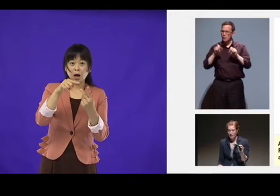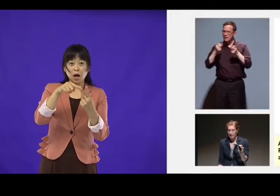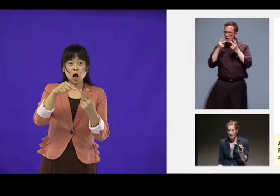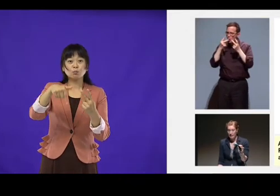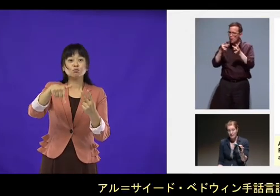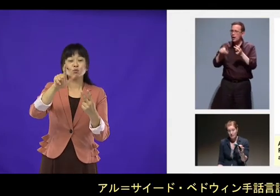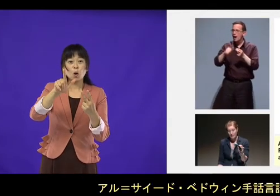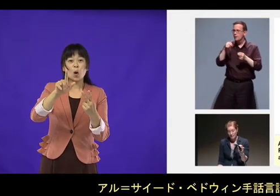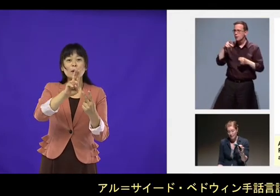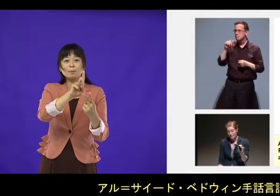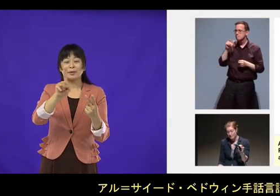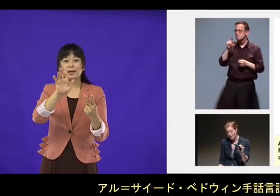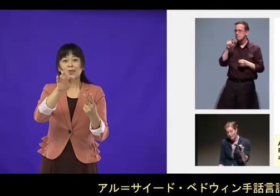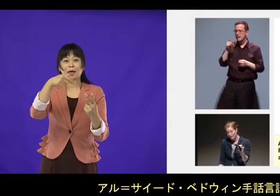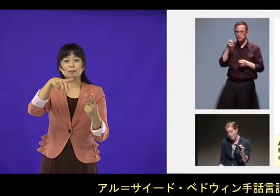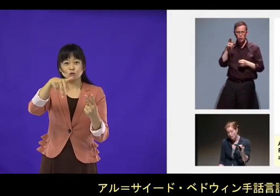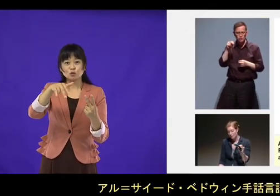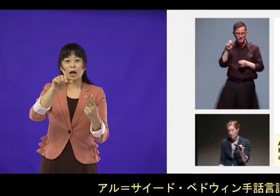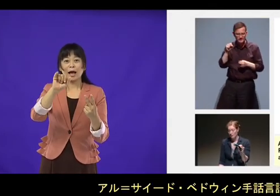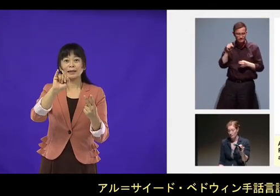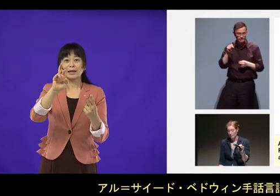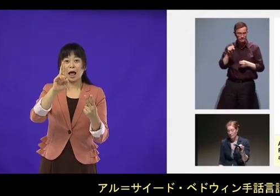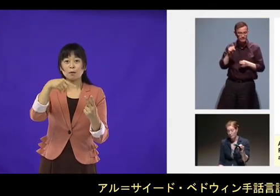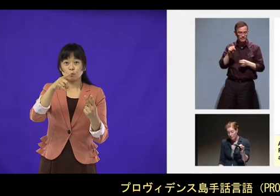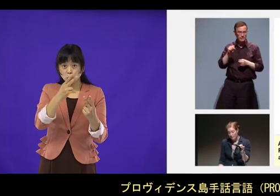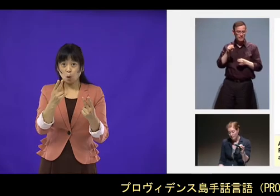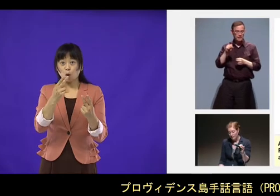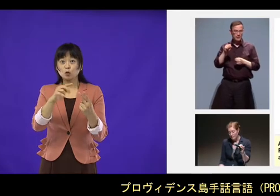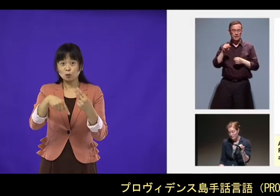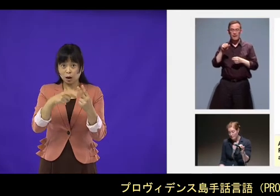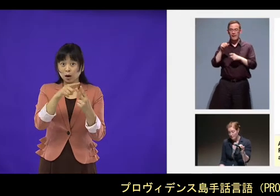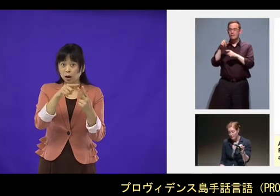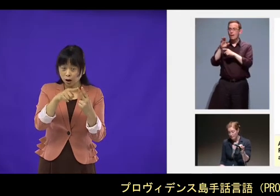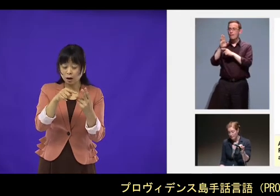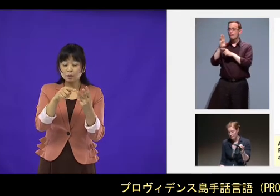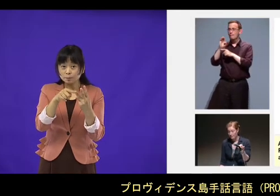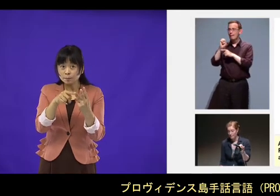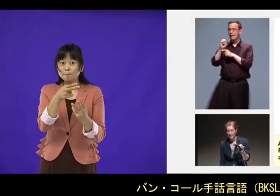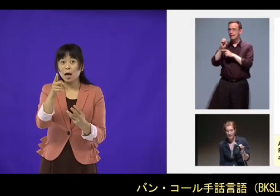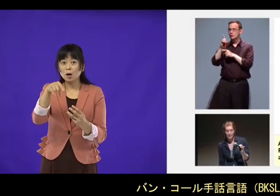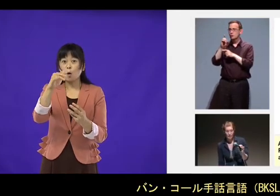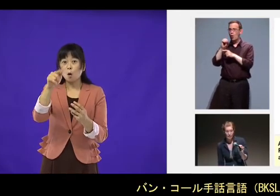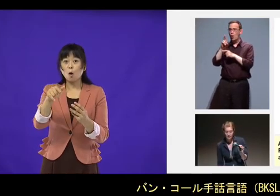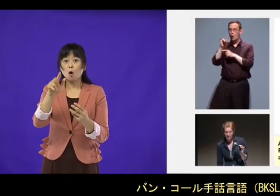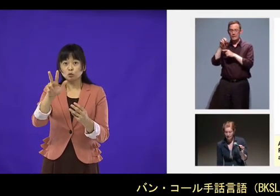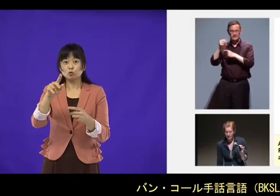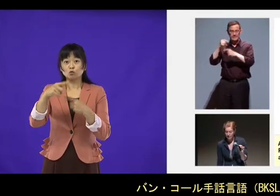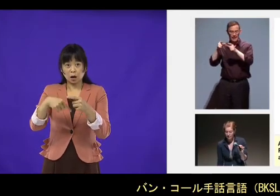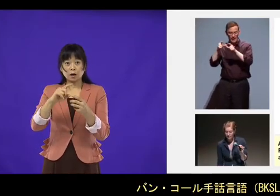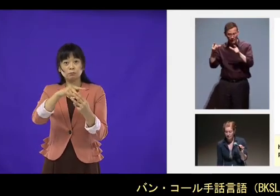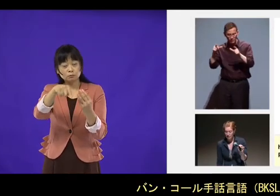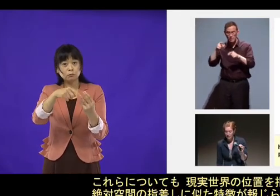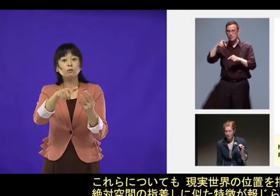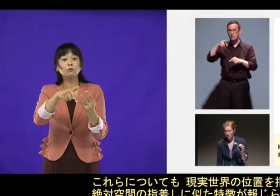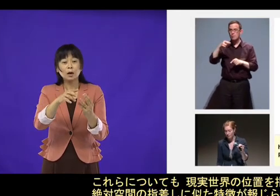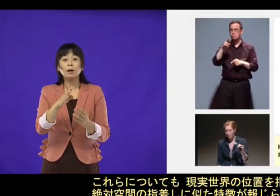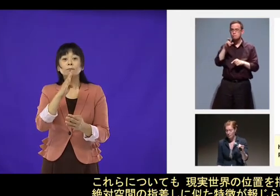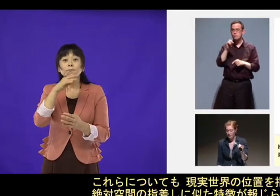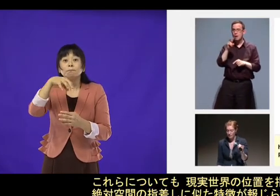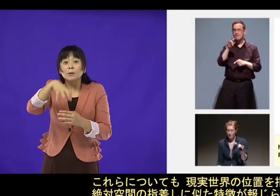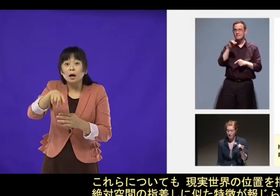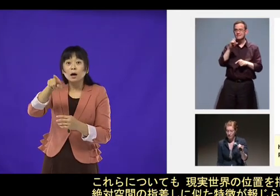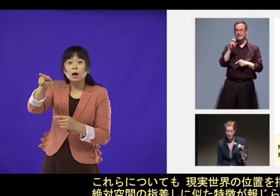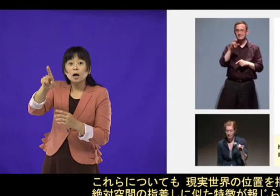So in Asiyat Bedouin Sign Language, Providence Island Sign Language, and Bangor Sign Language, there's